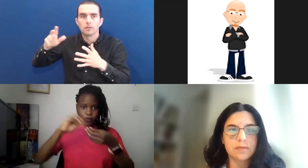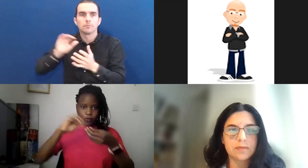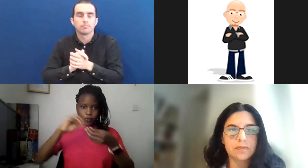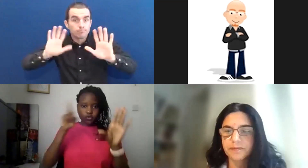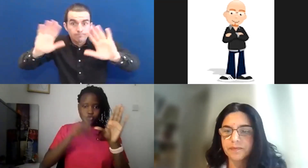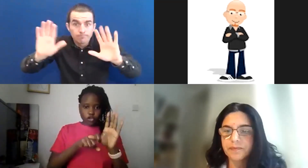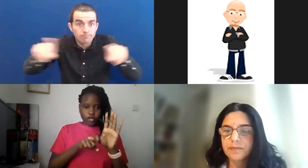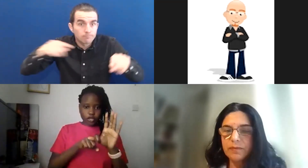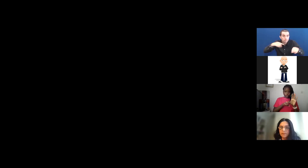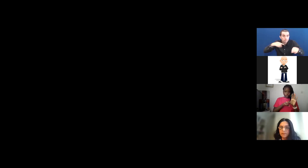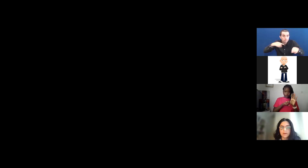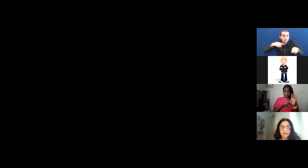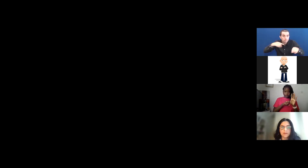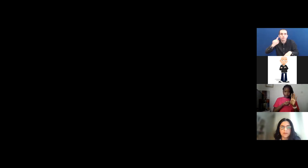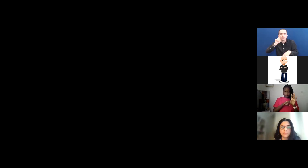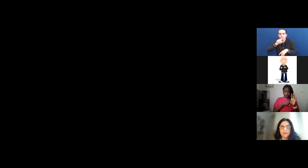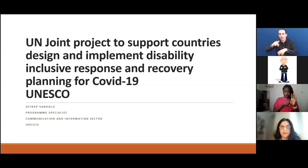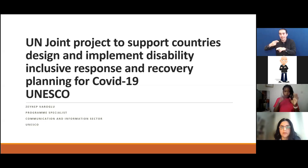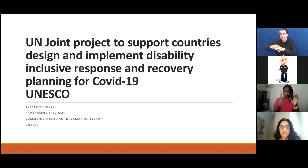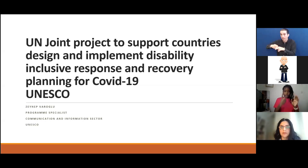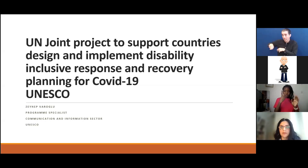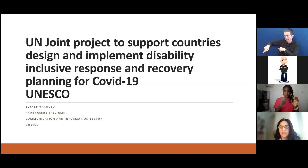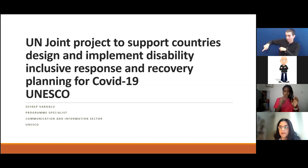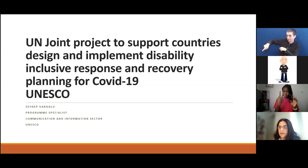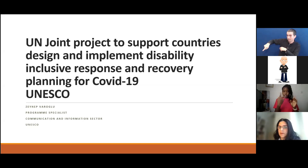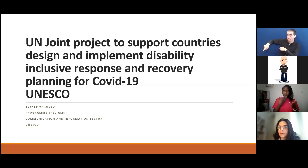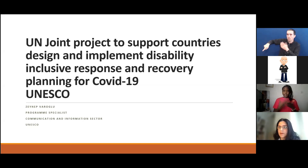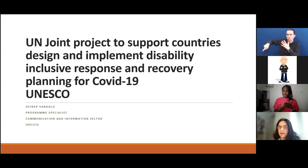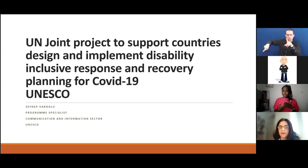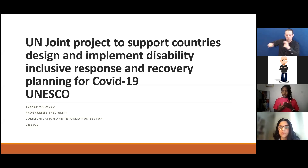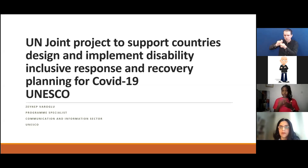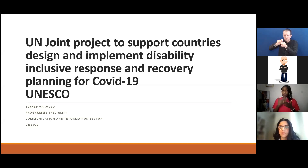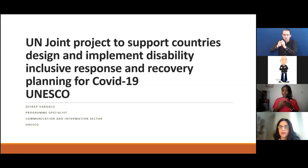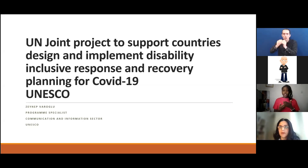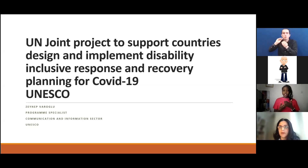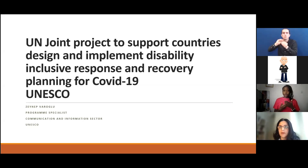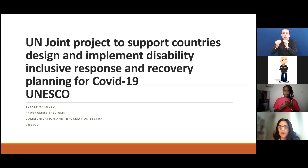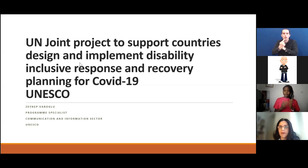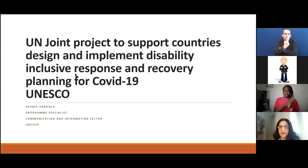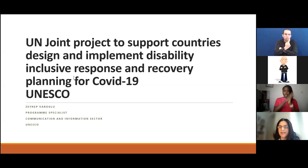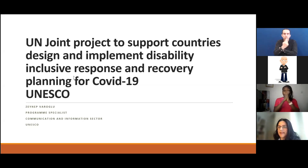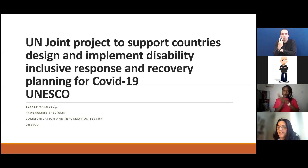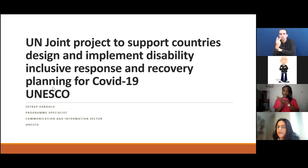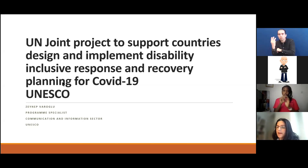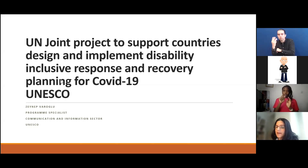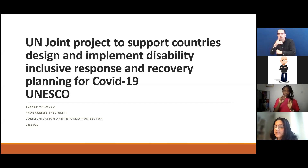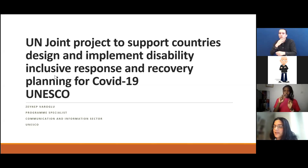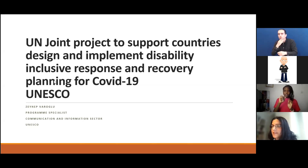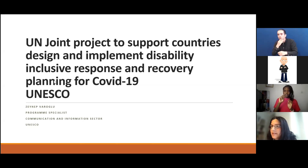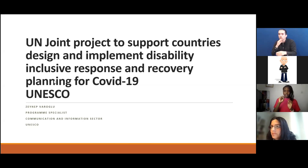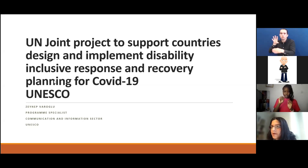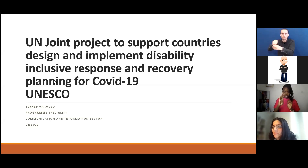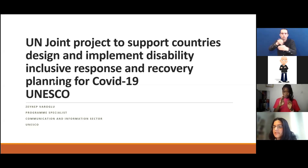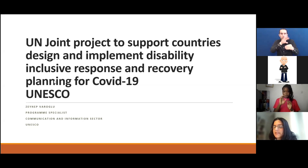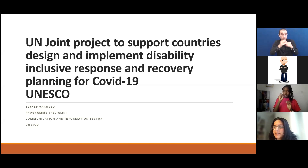join. 1, 2, or 3. Thank you. Thank you, Angelique, and over to you, Zeynep. Okay, thank you. So I